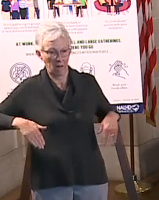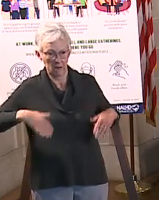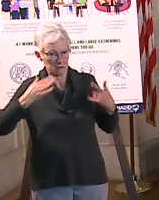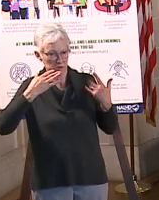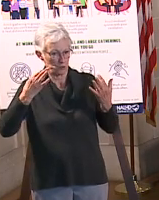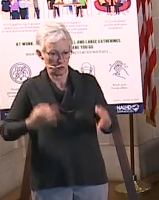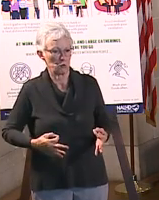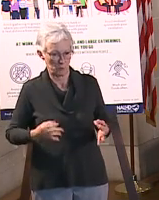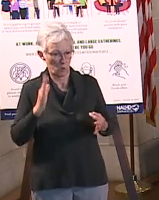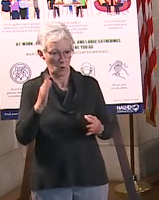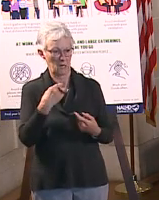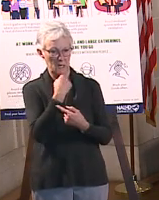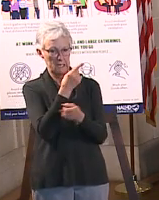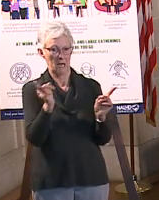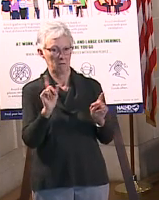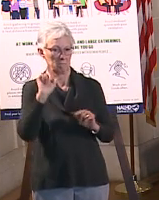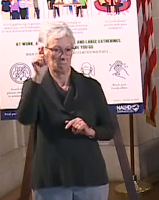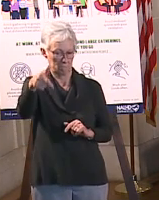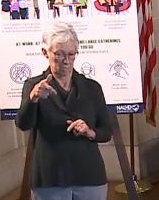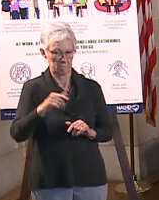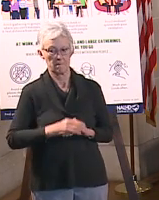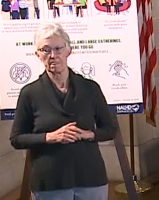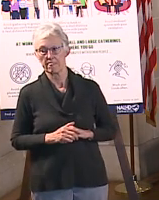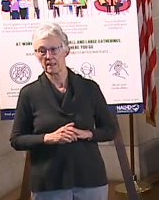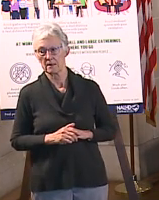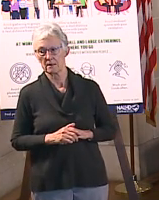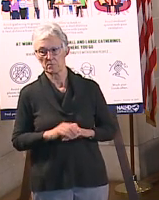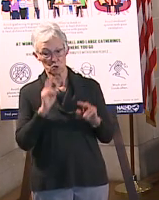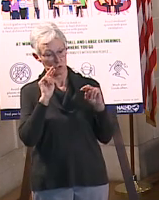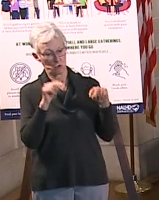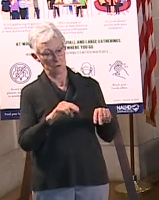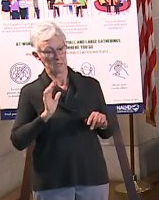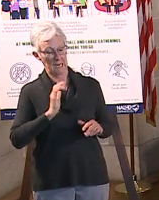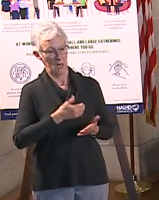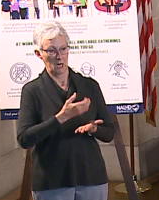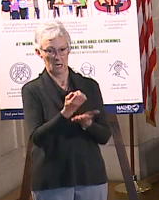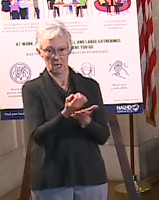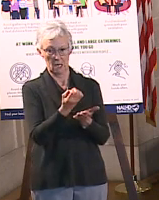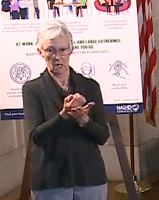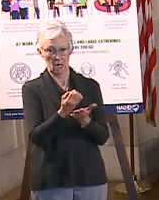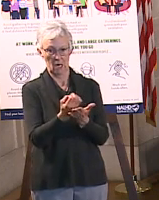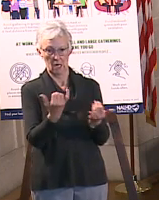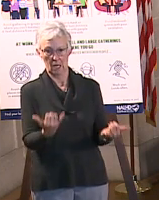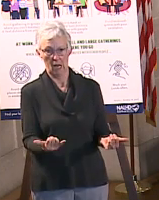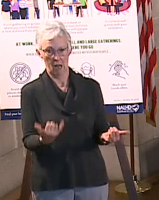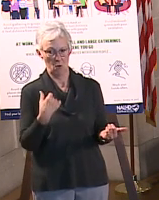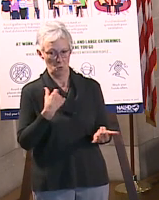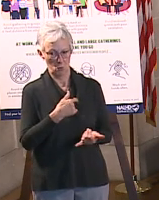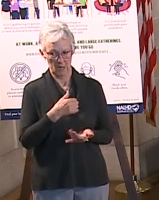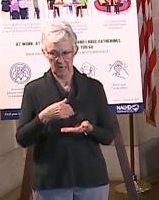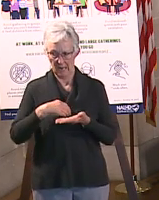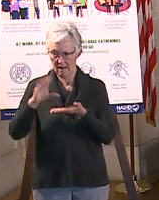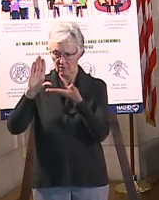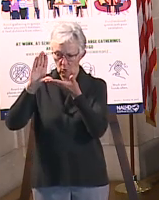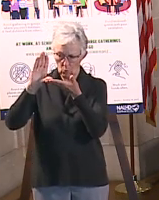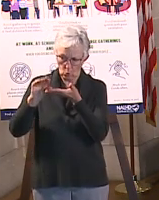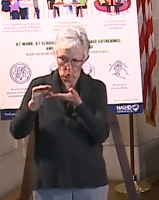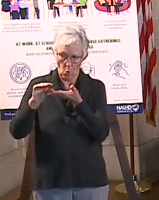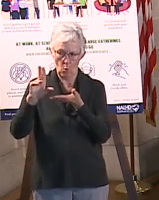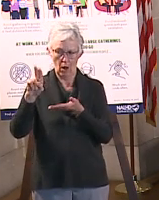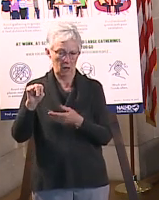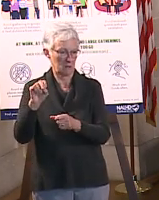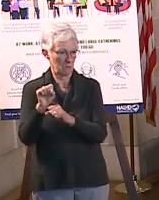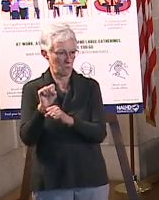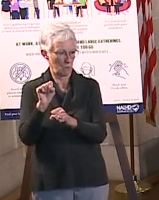just point out that if you look at the state of our economy right now, I think we've got the lowest unemployment rate in the country at 3%. That's